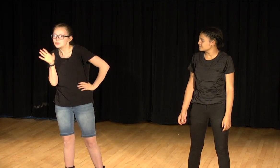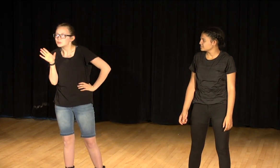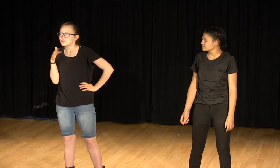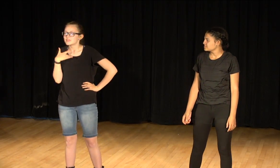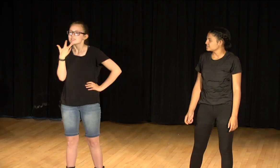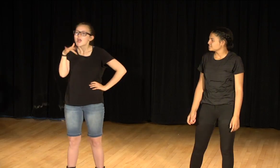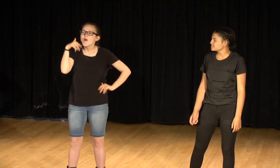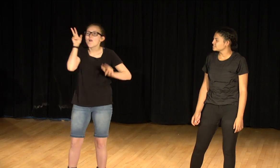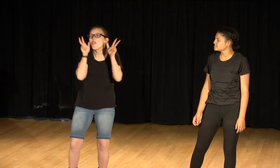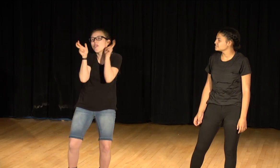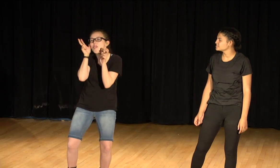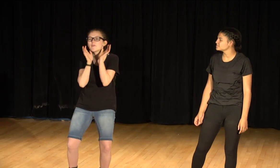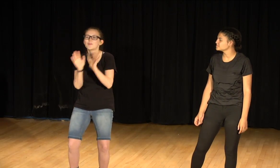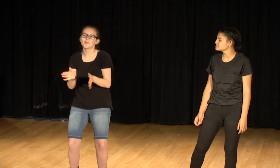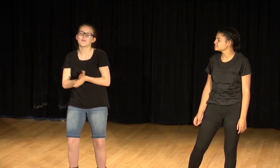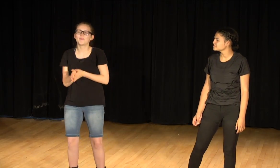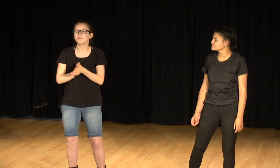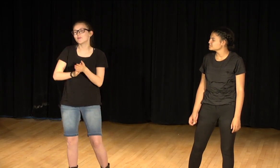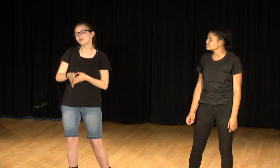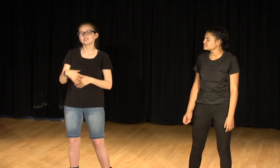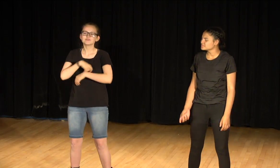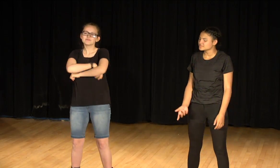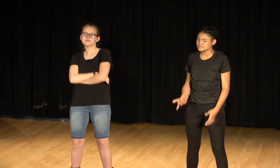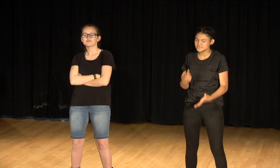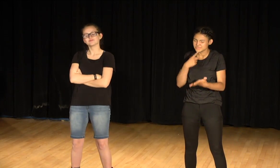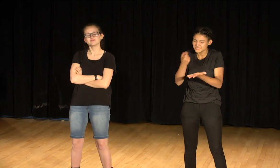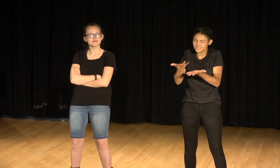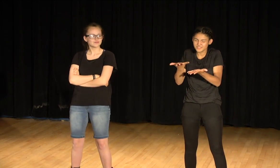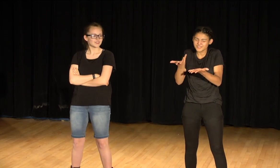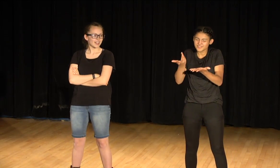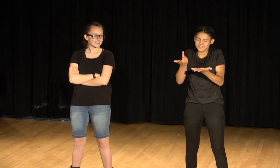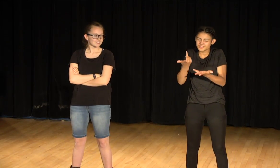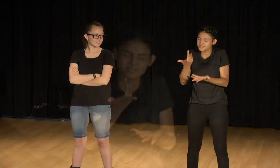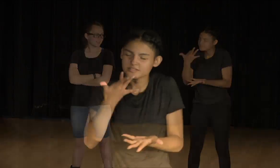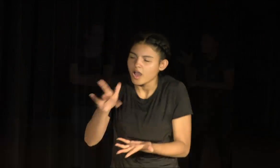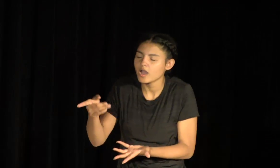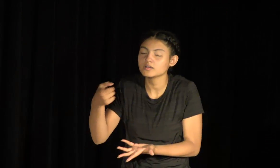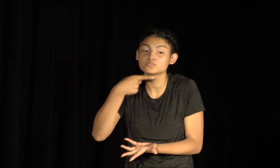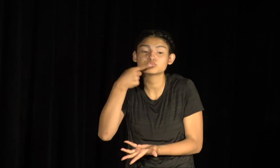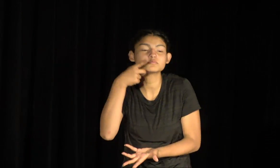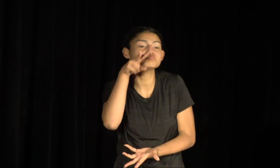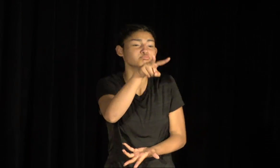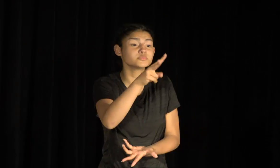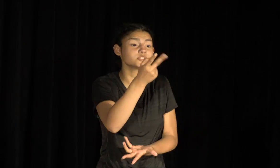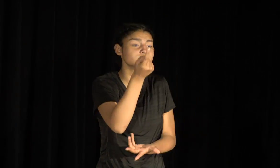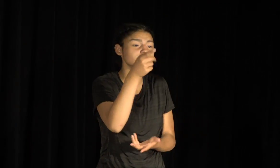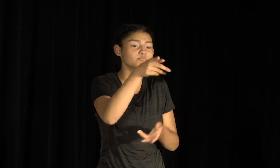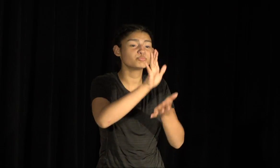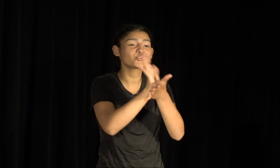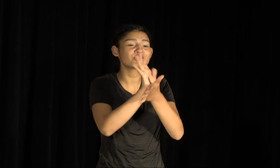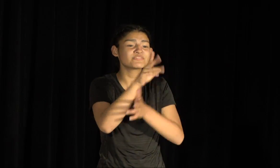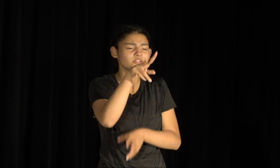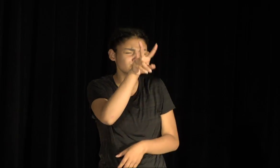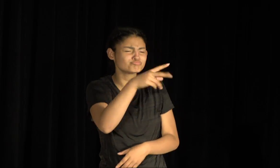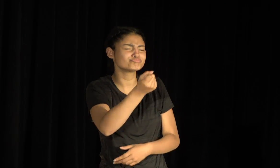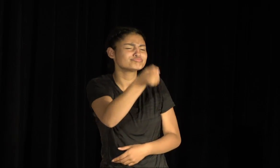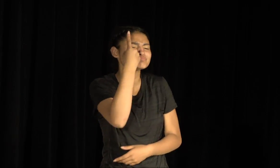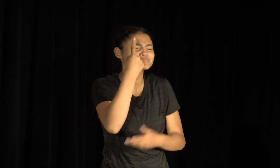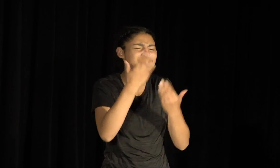Oh, deaf people, I didn't realize they had to do that. I mean, this is perfect. I can hear everything easily. You're so lucky. Hearing people just come in, they're watching the movie,